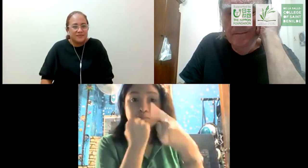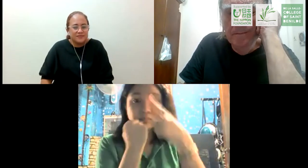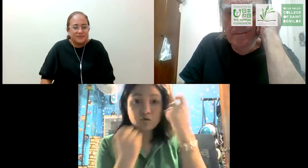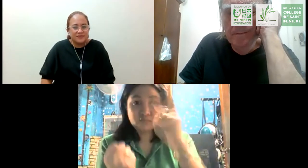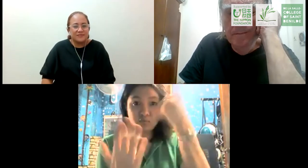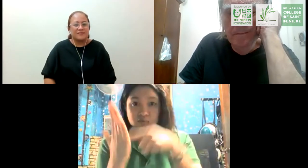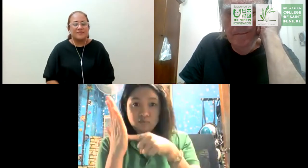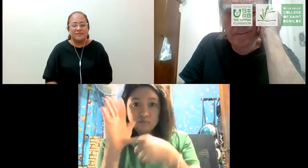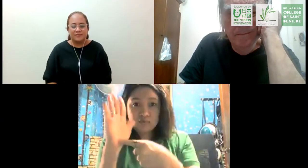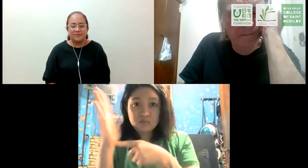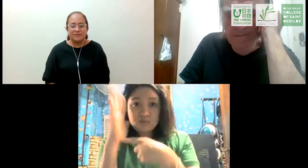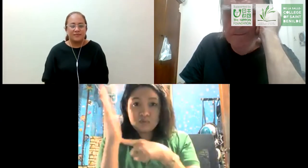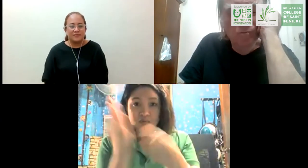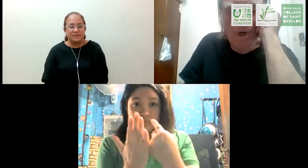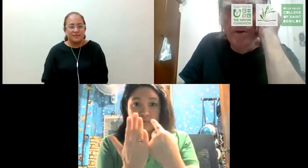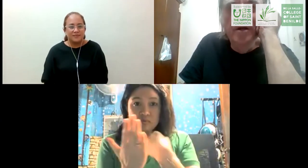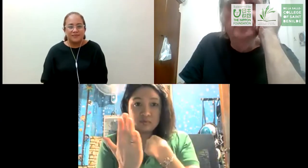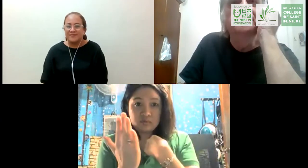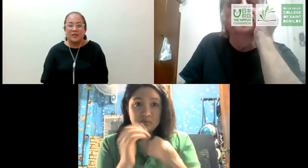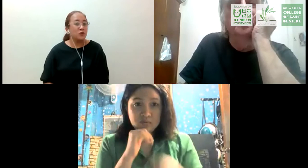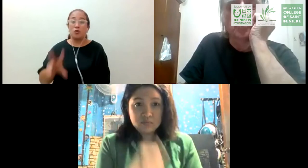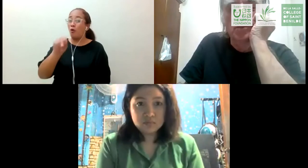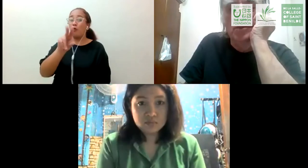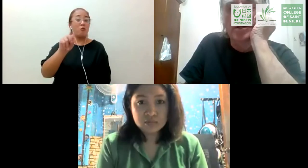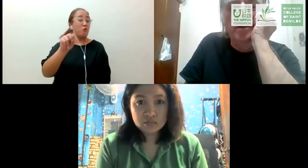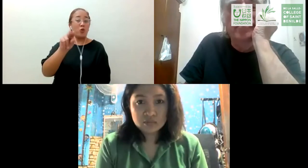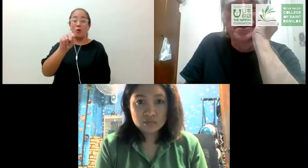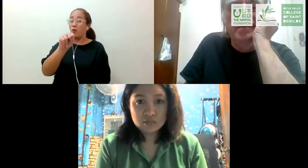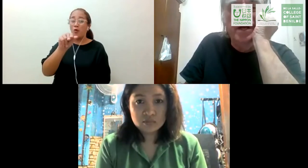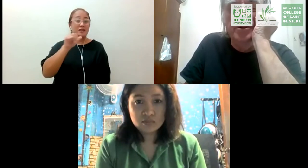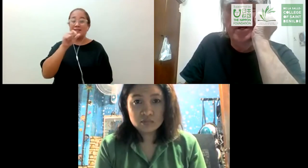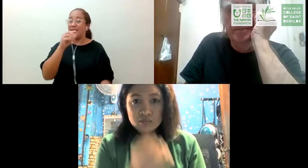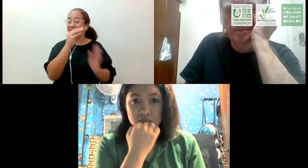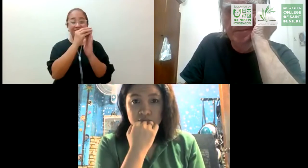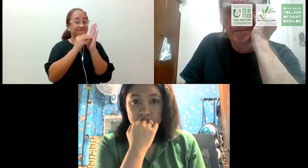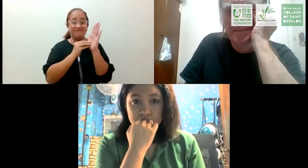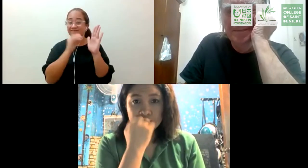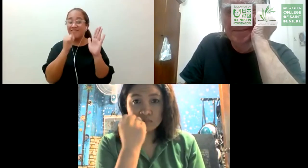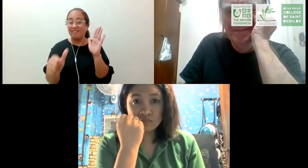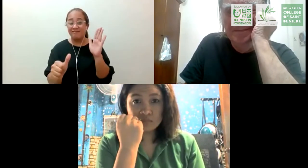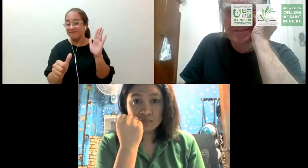Well, they have the same hand shape, right? No, But they the don't. They don't have the same hand shape.